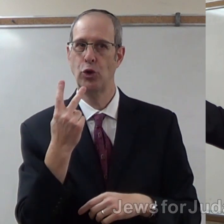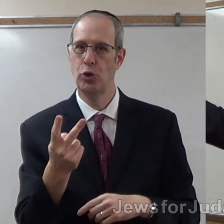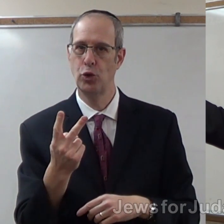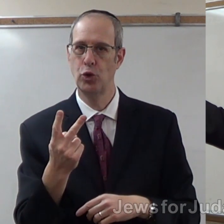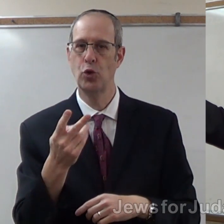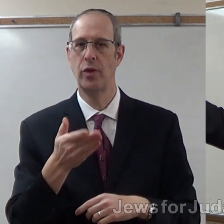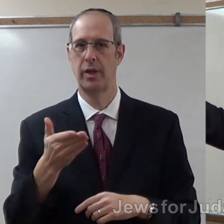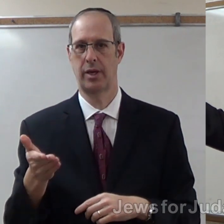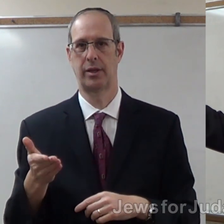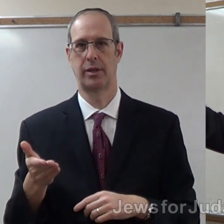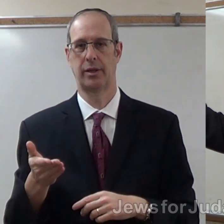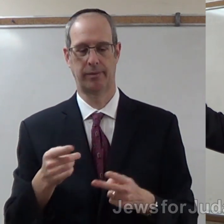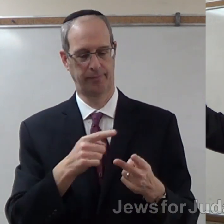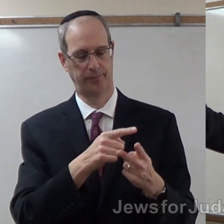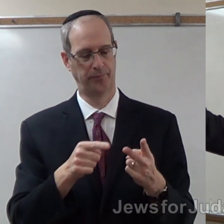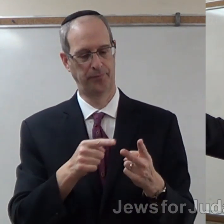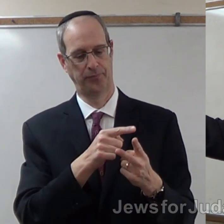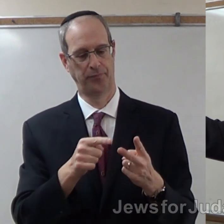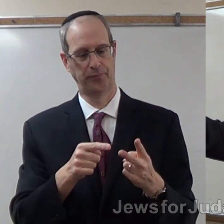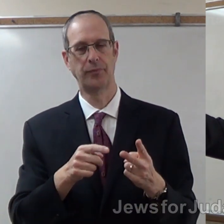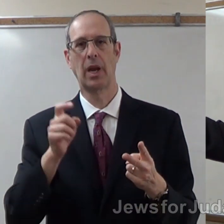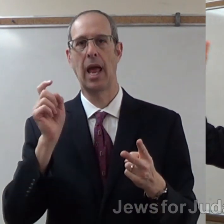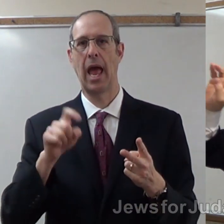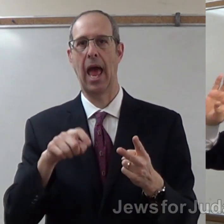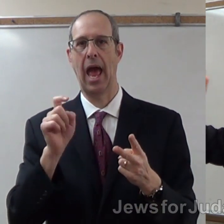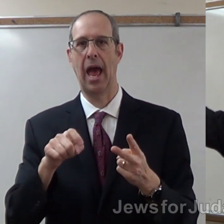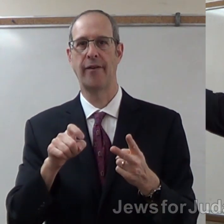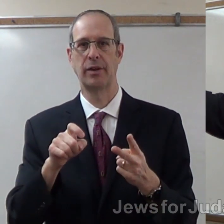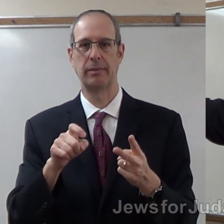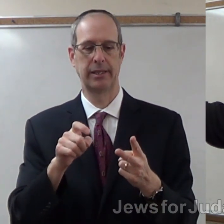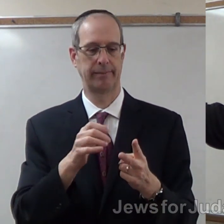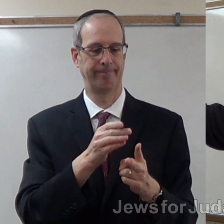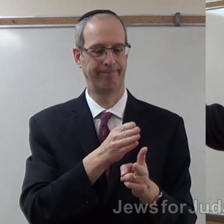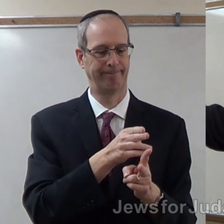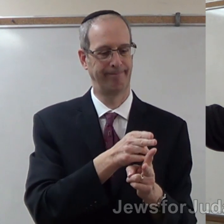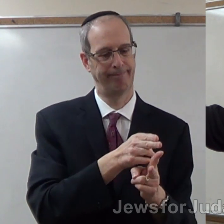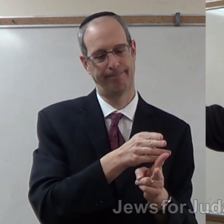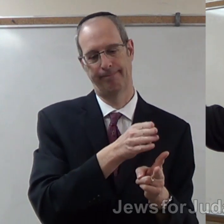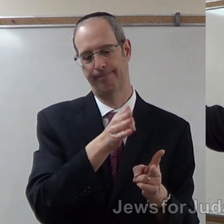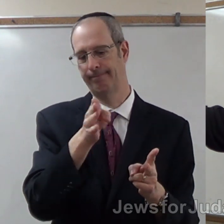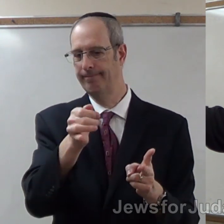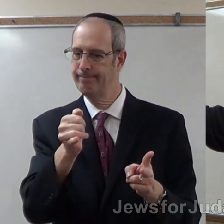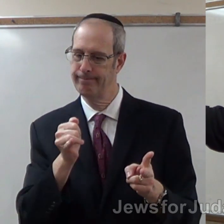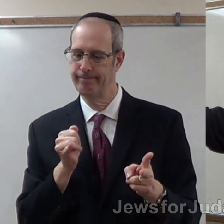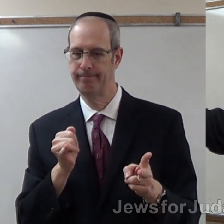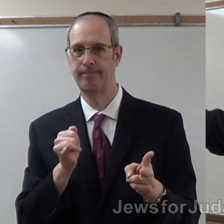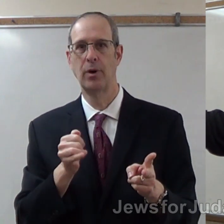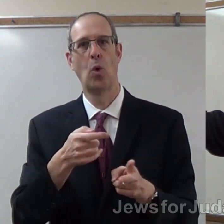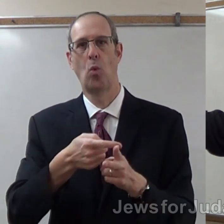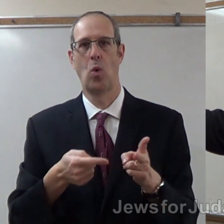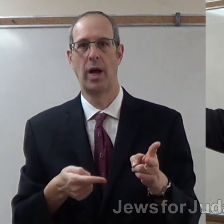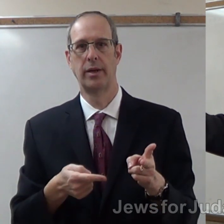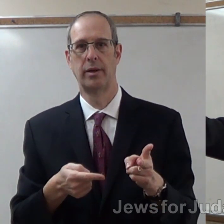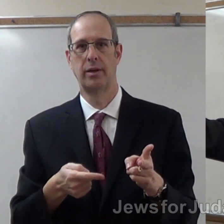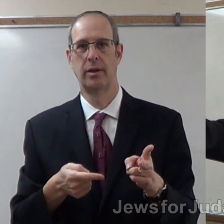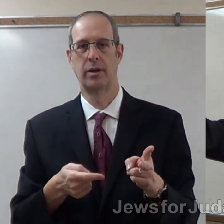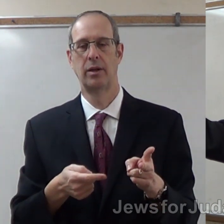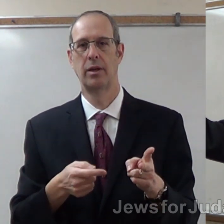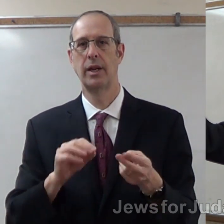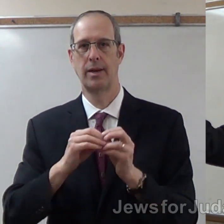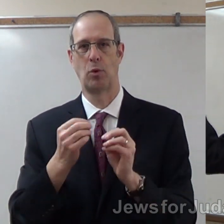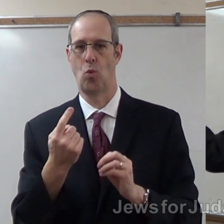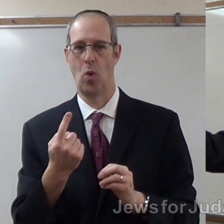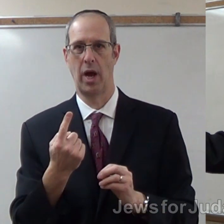things, you have to go to the extreme. And what is that?